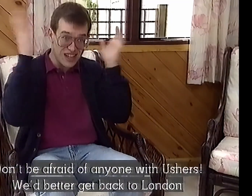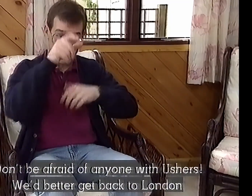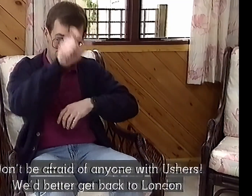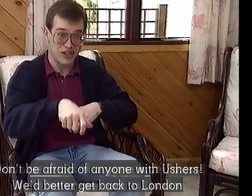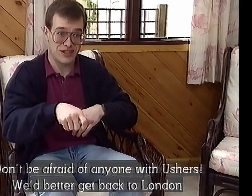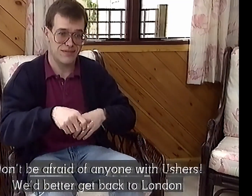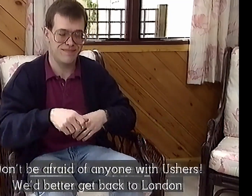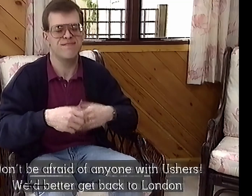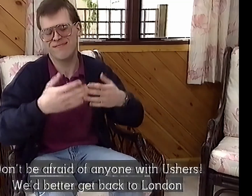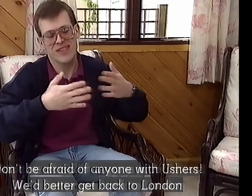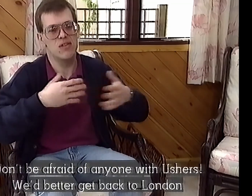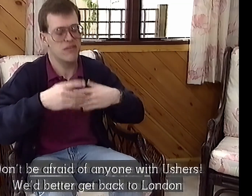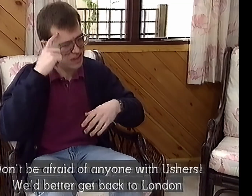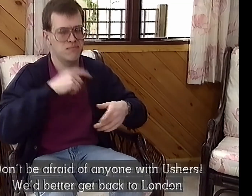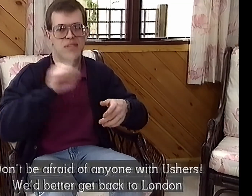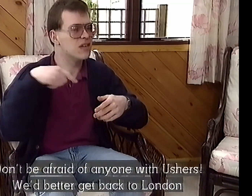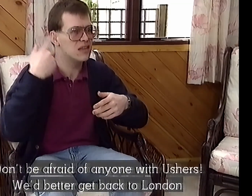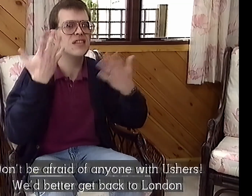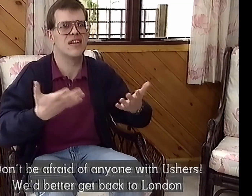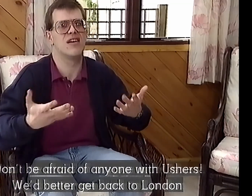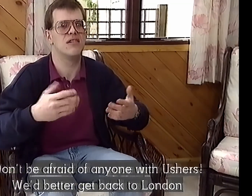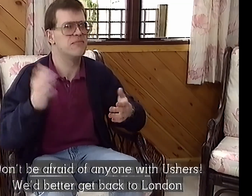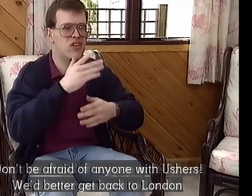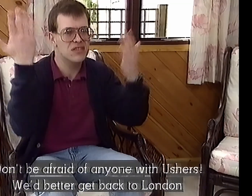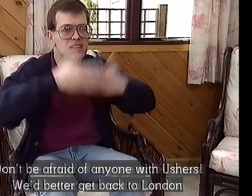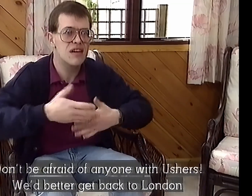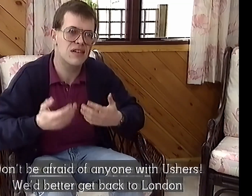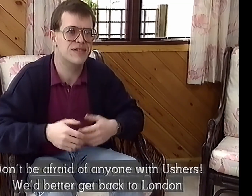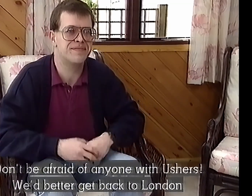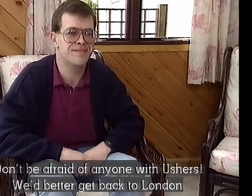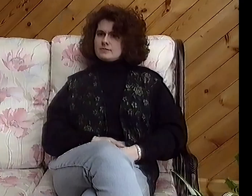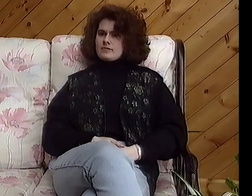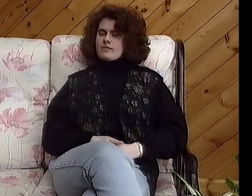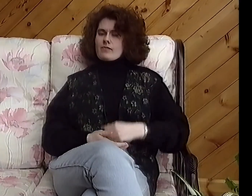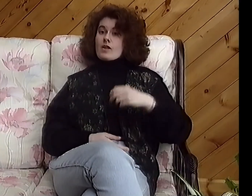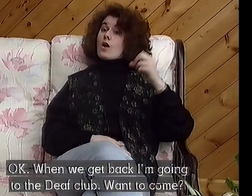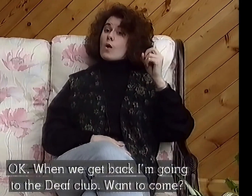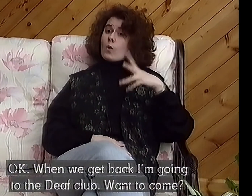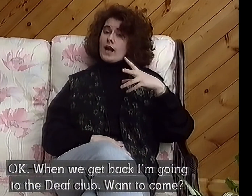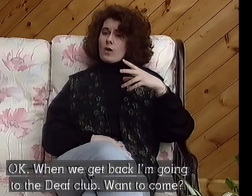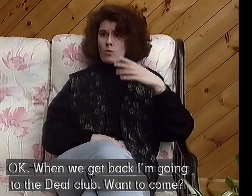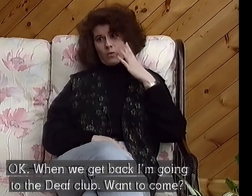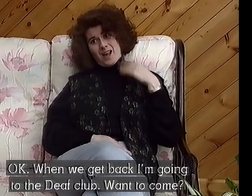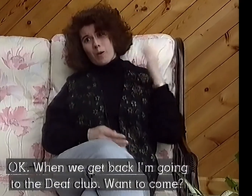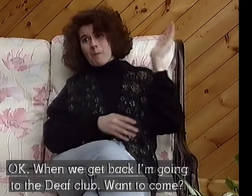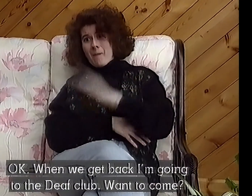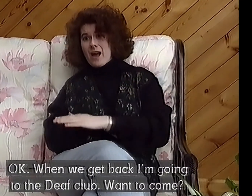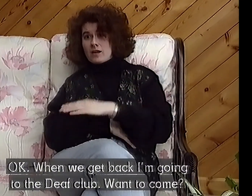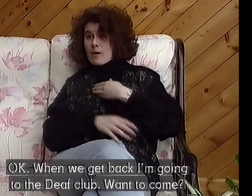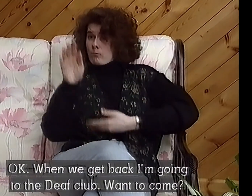Don't be afraid of anyone with ushers. Anyway, I think we better get back to London before it gets dark. OK. When we get back,